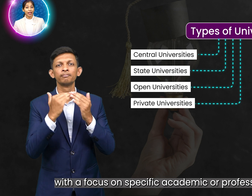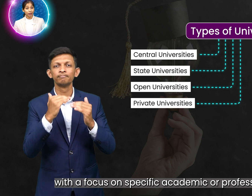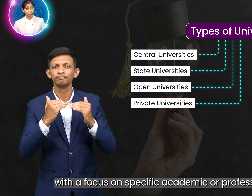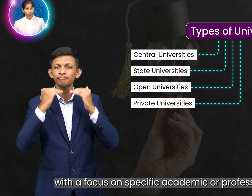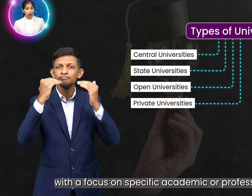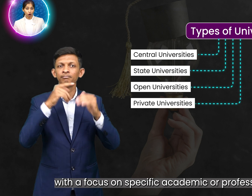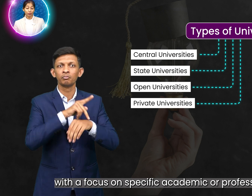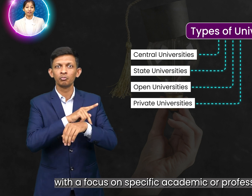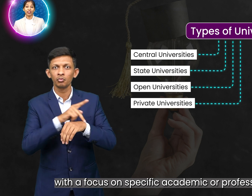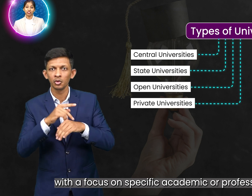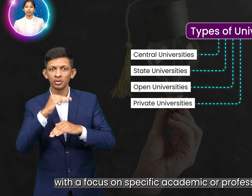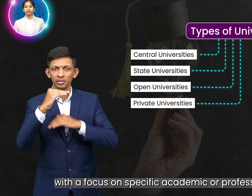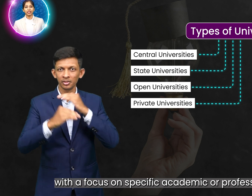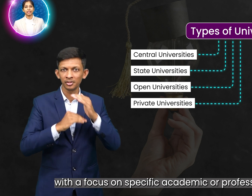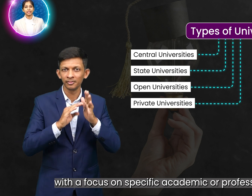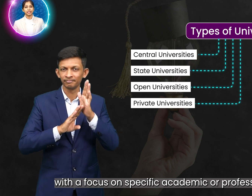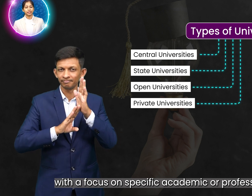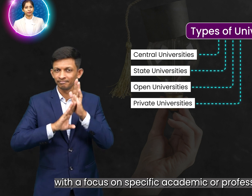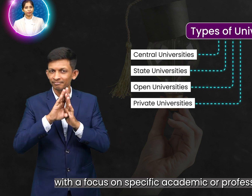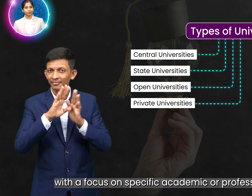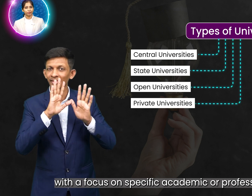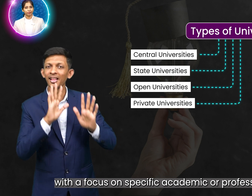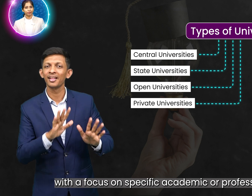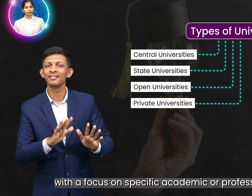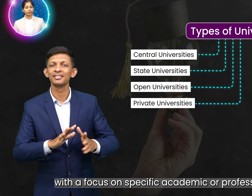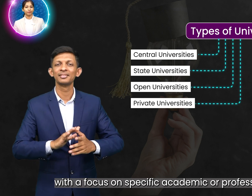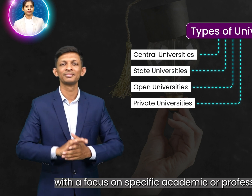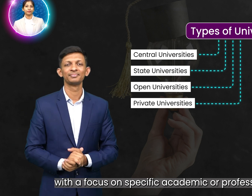specific academic or professional fields.